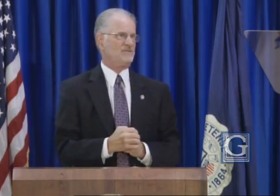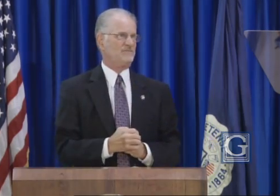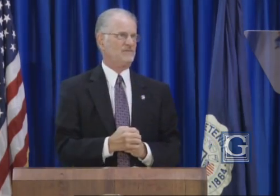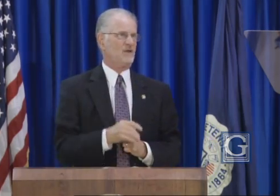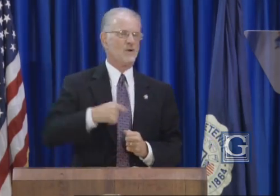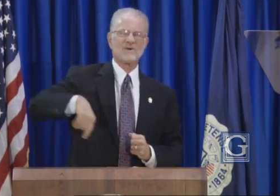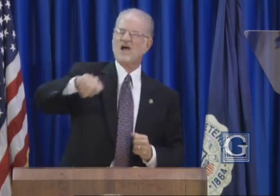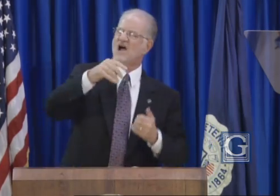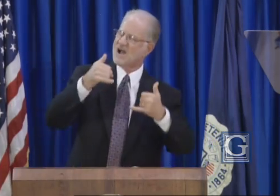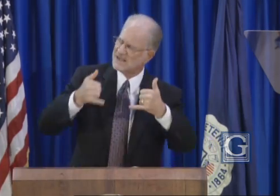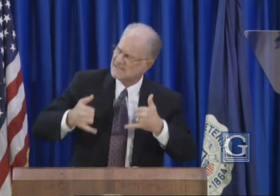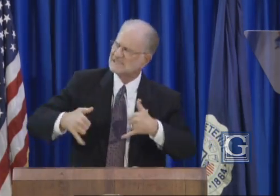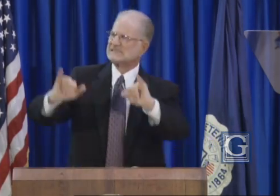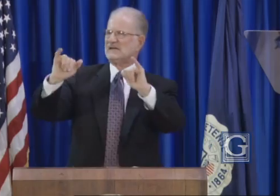all.